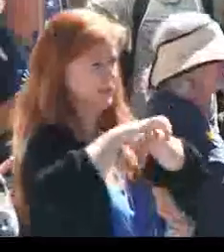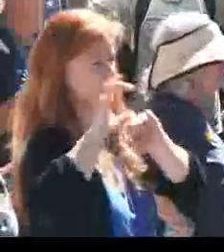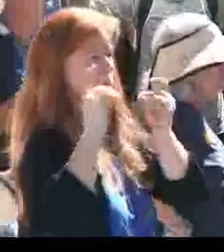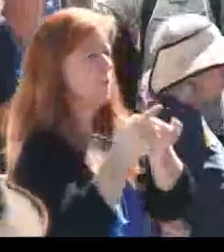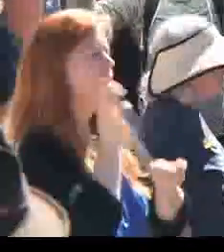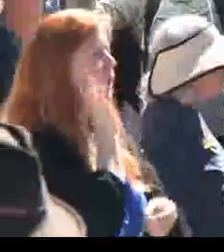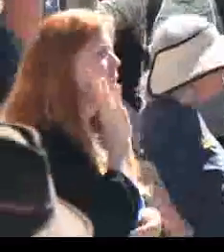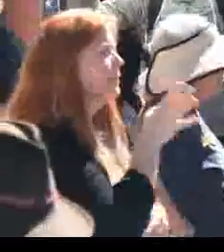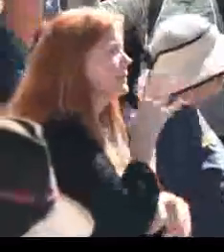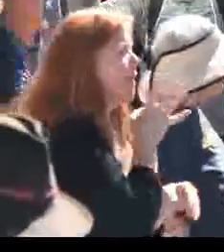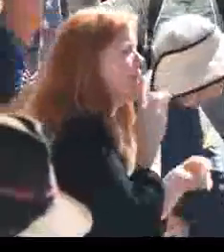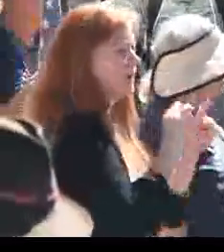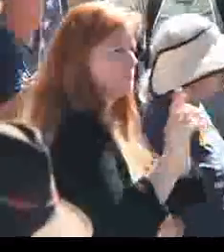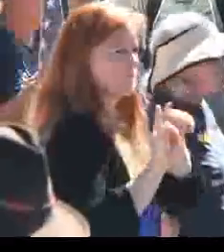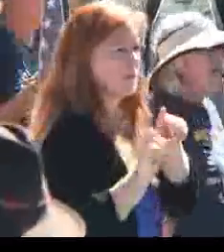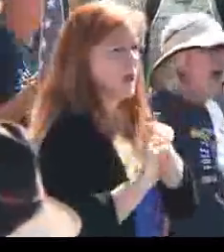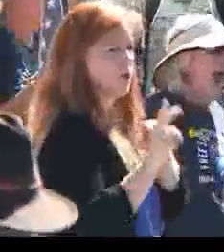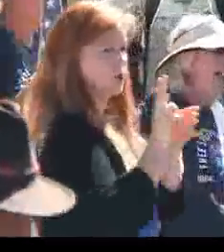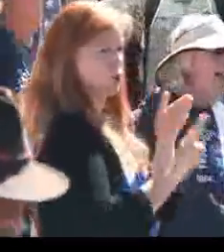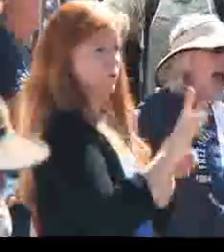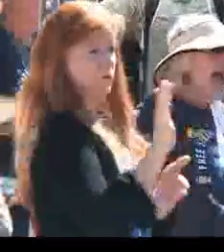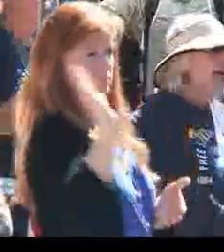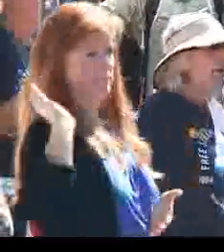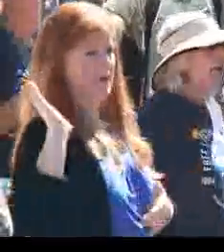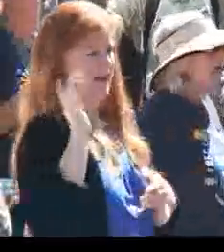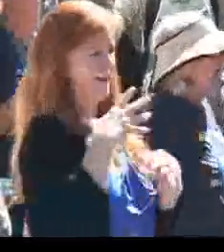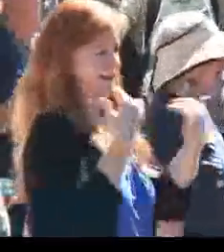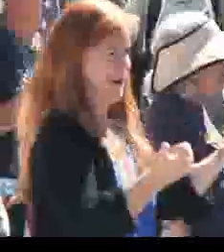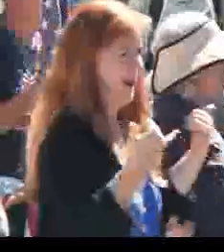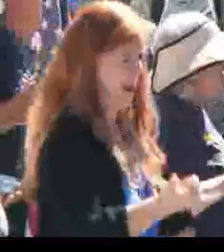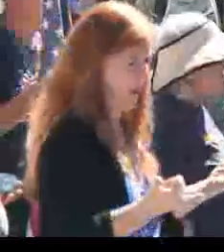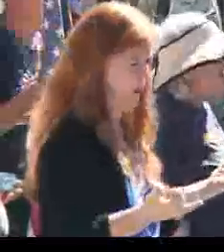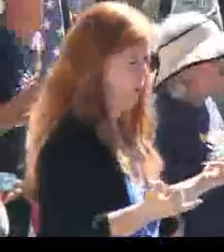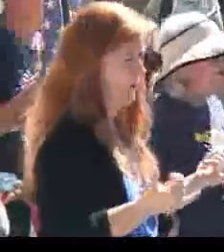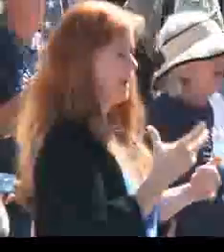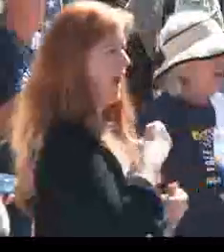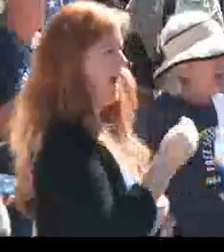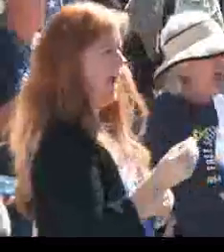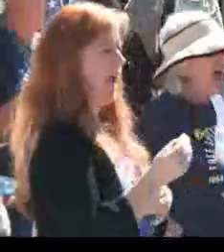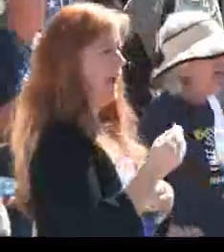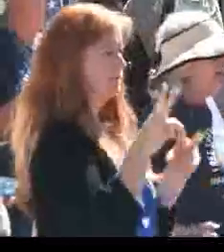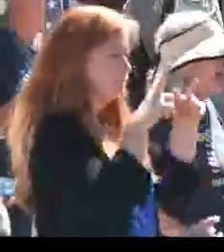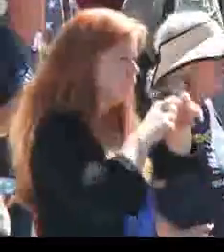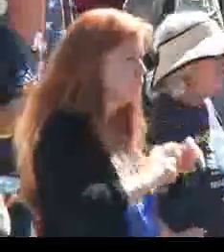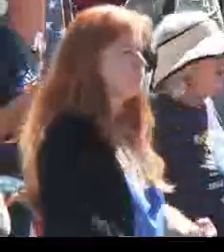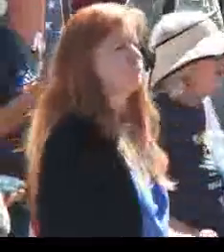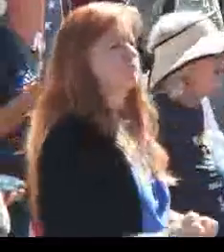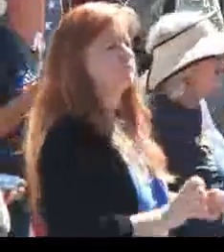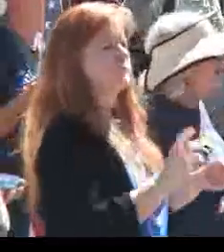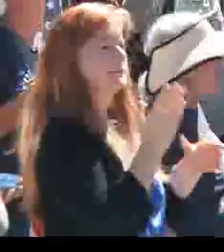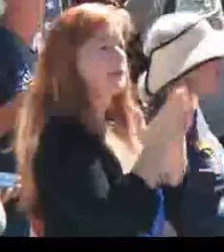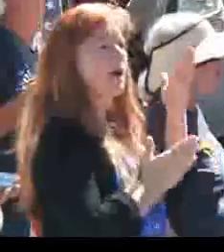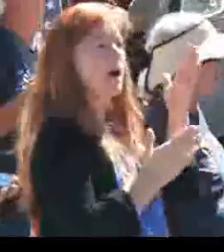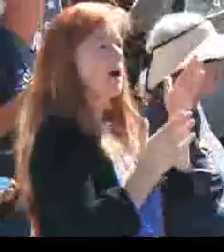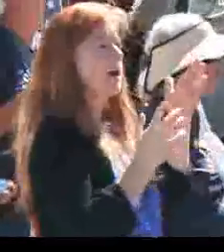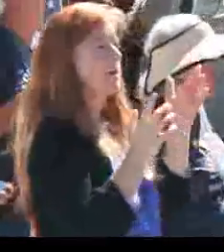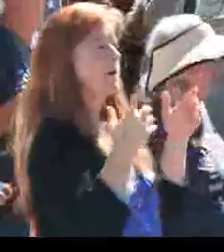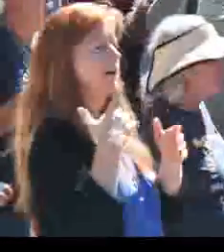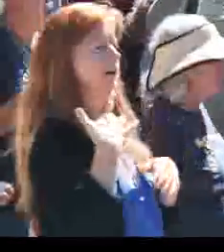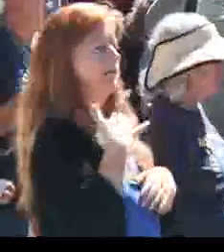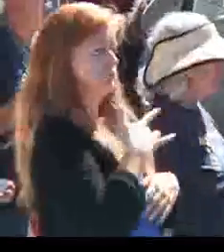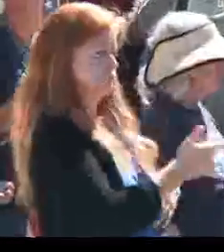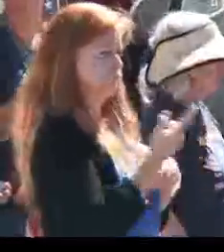the university then and now, and taking a look at some of the trends that